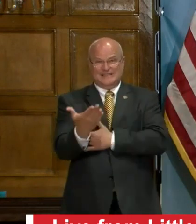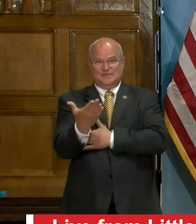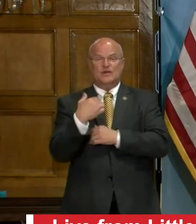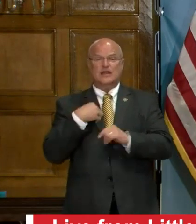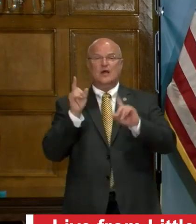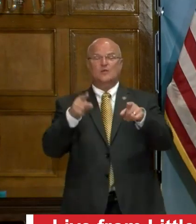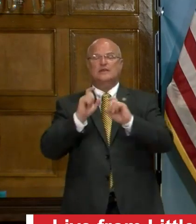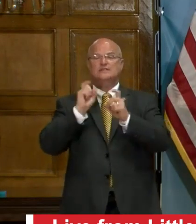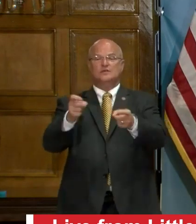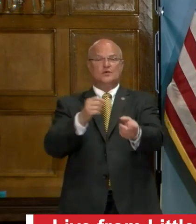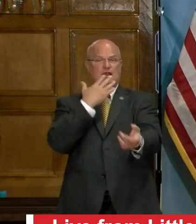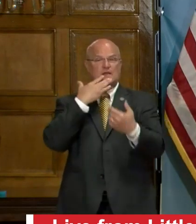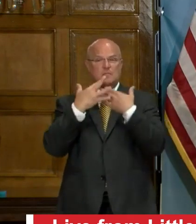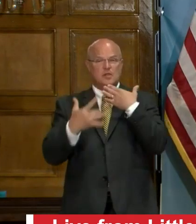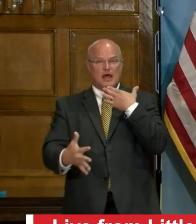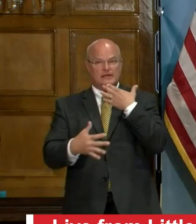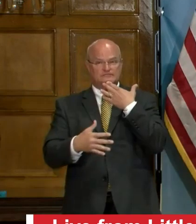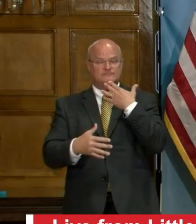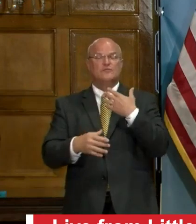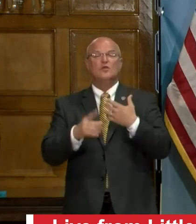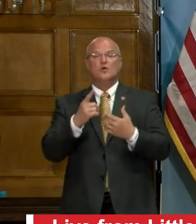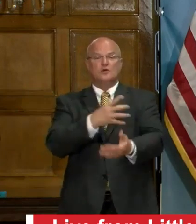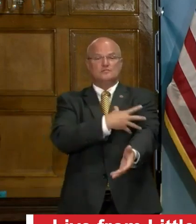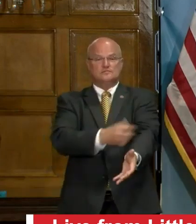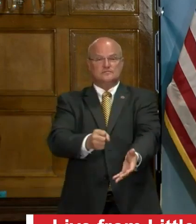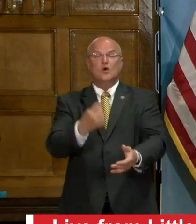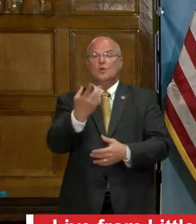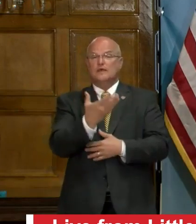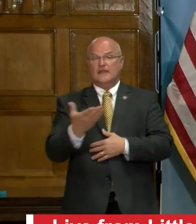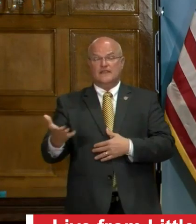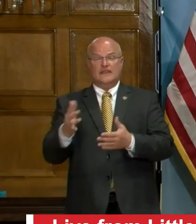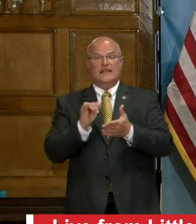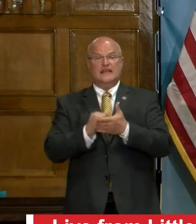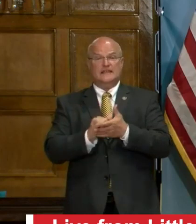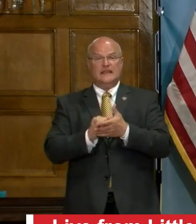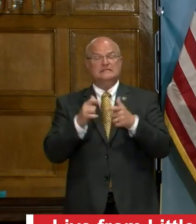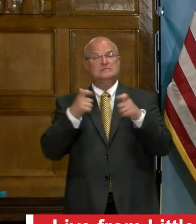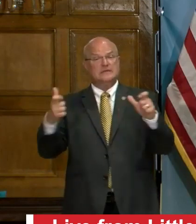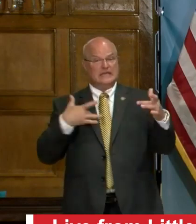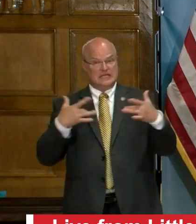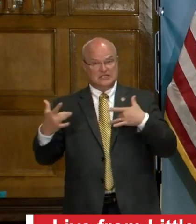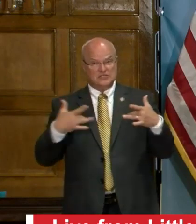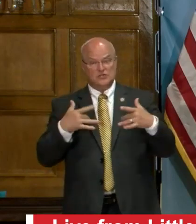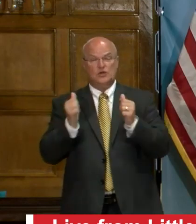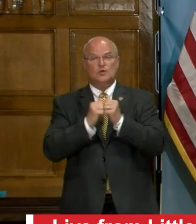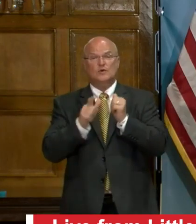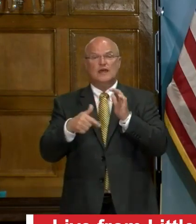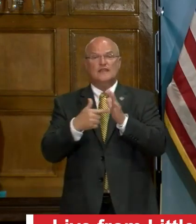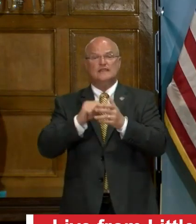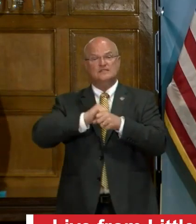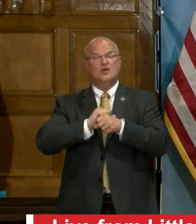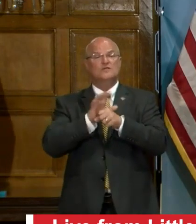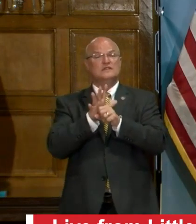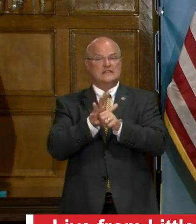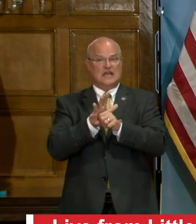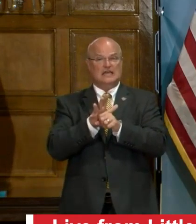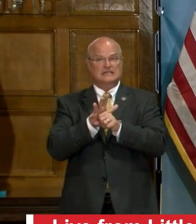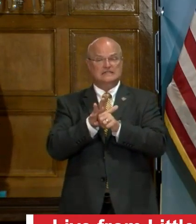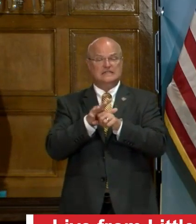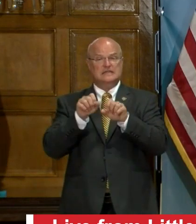I went and donated blood. One of the things that has been a big concern with this